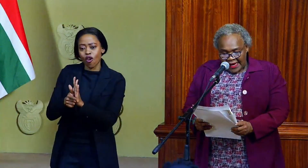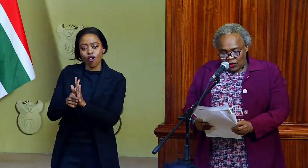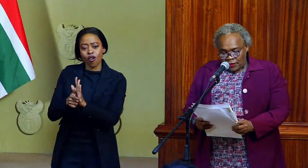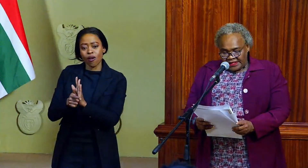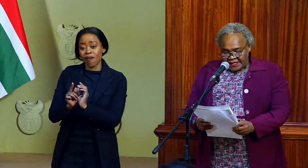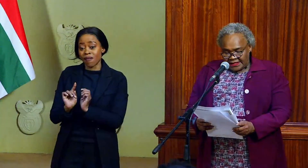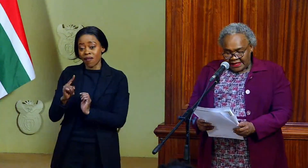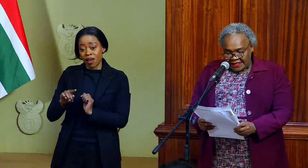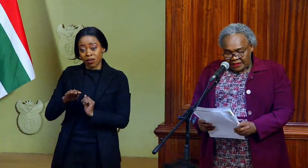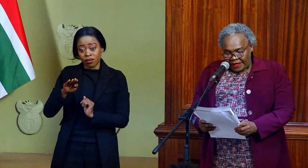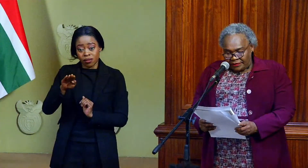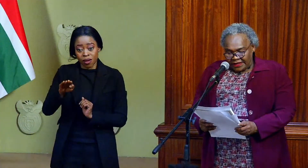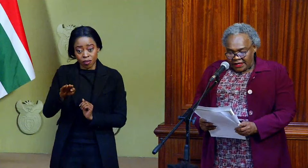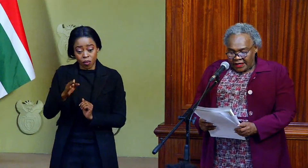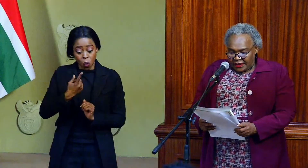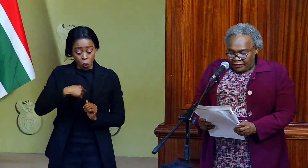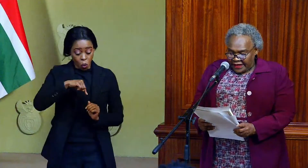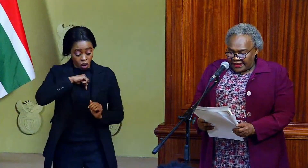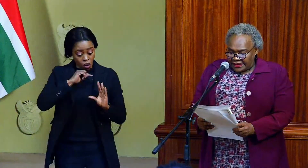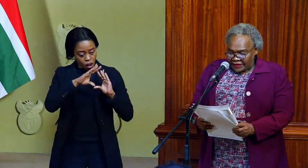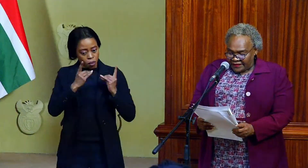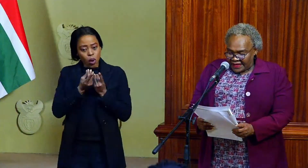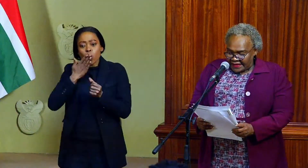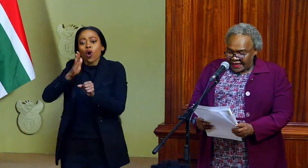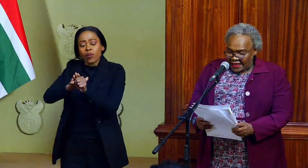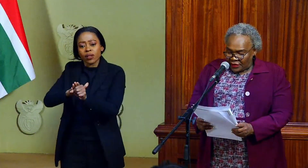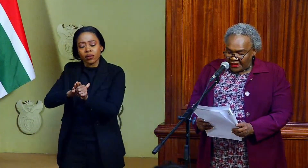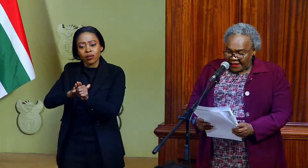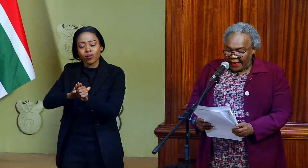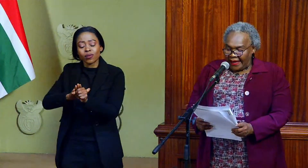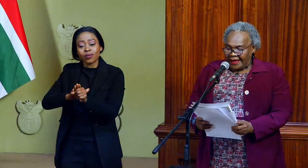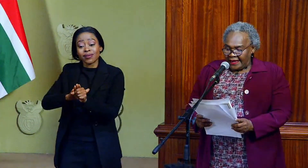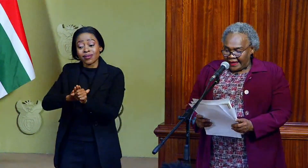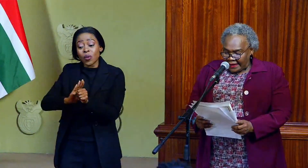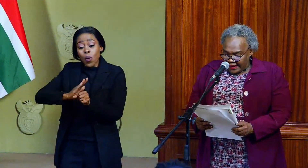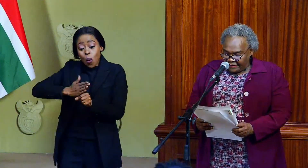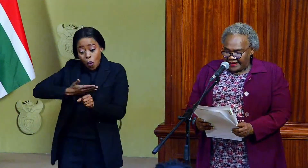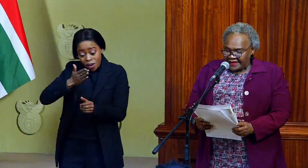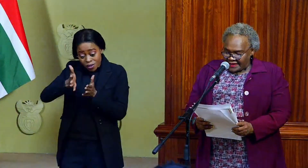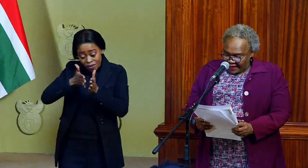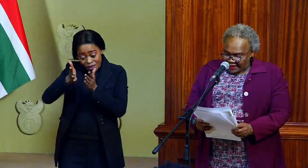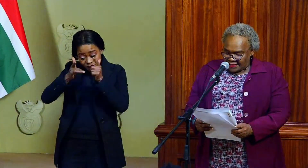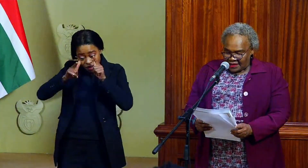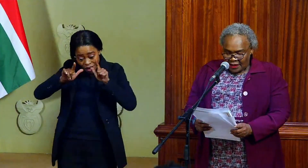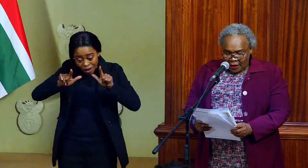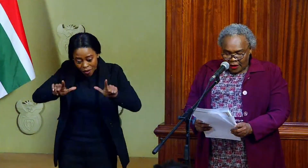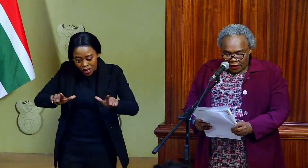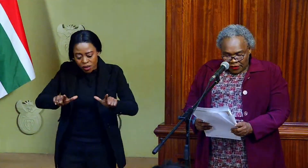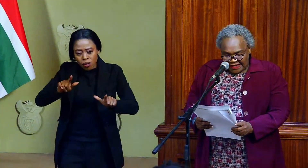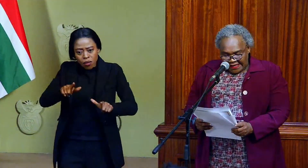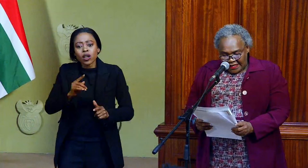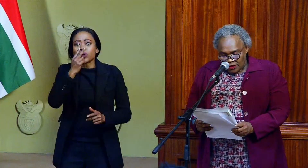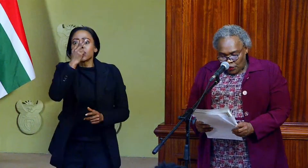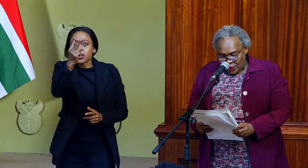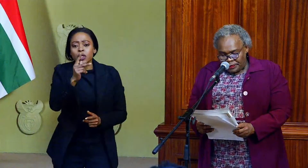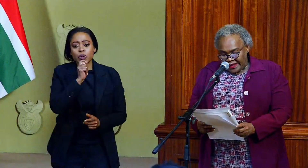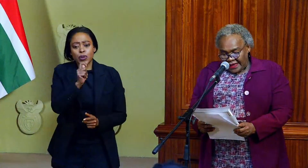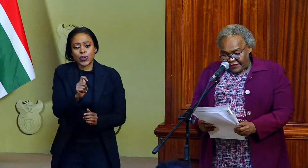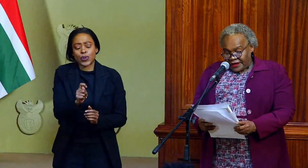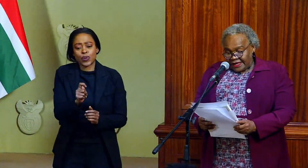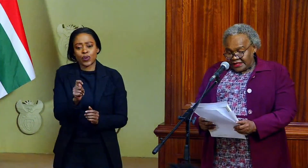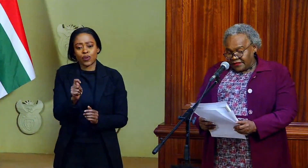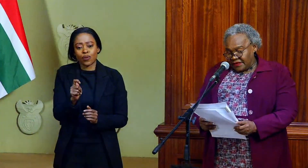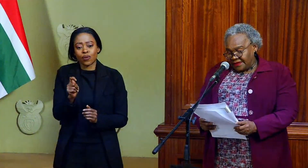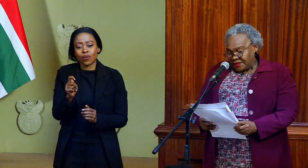We are committed as a department making South African Sign Language a lived reality. To this end, we will